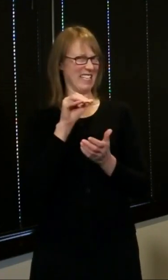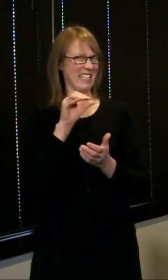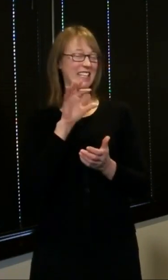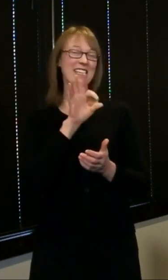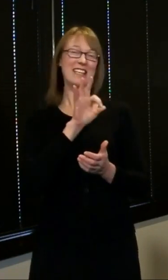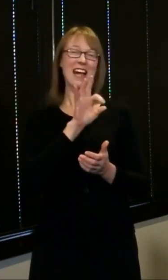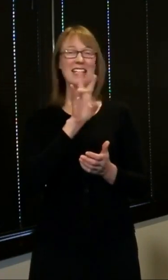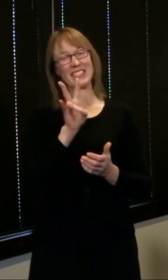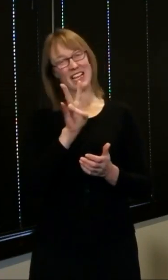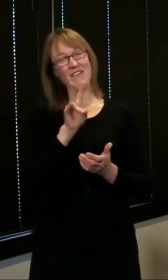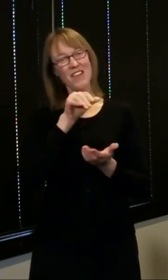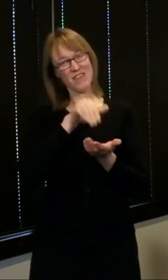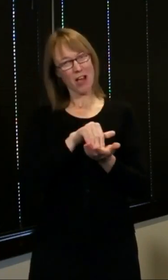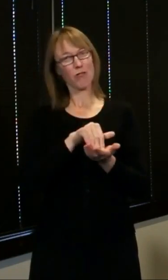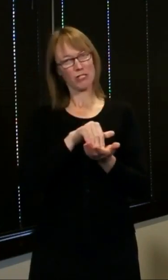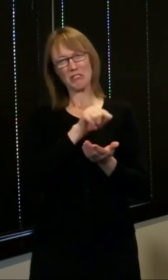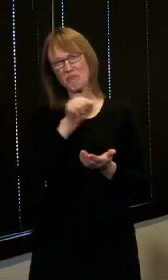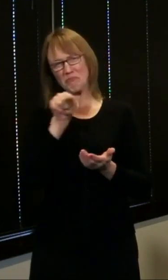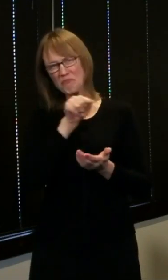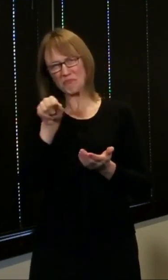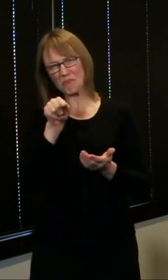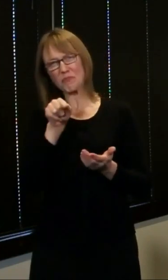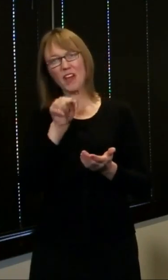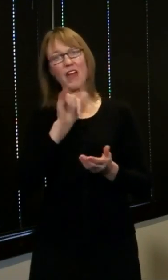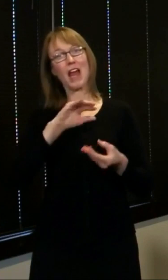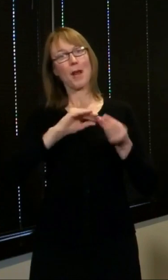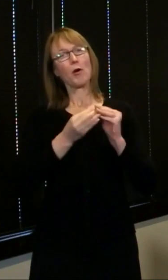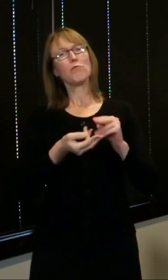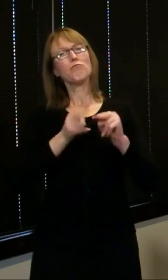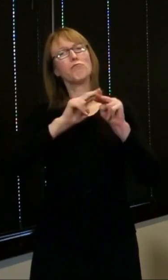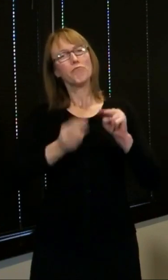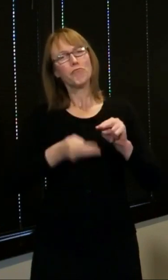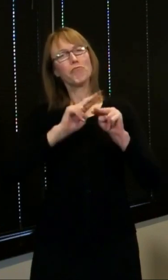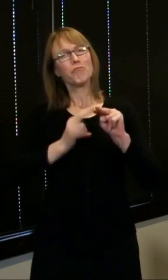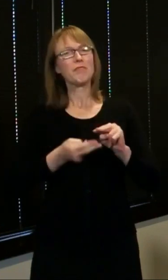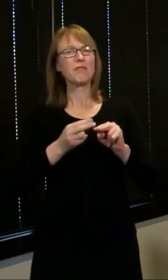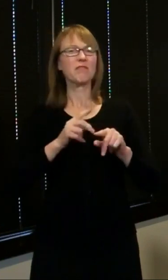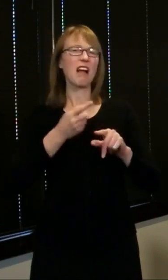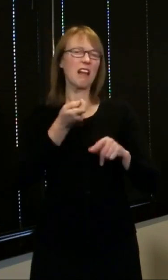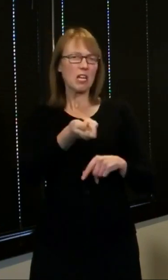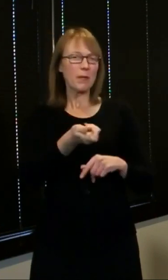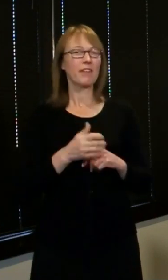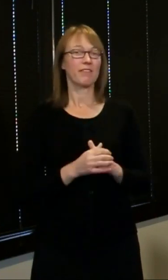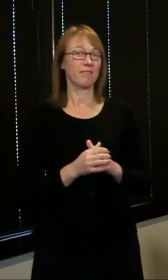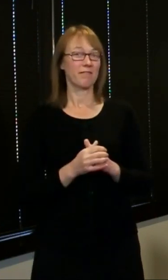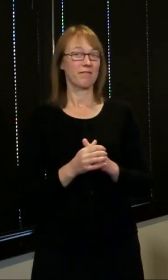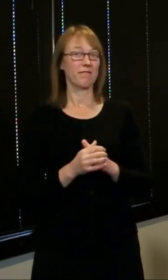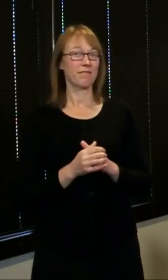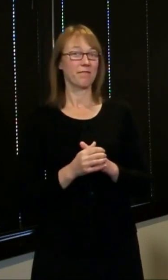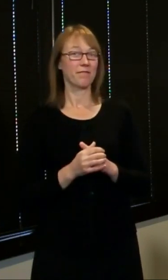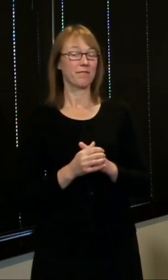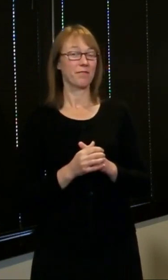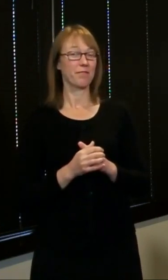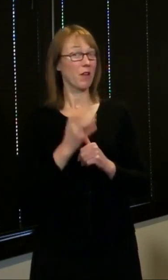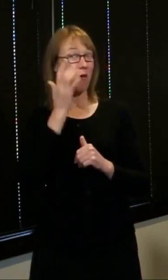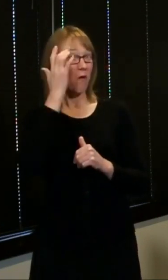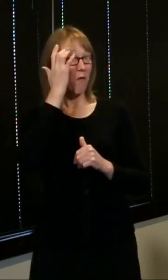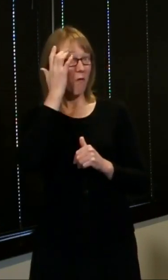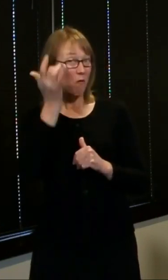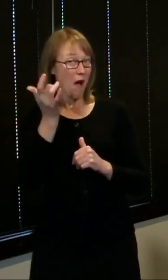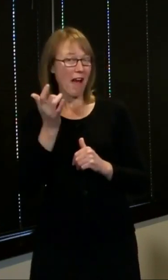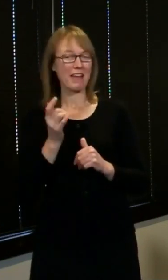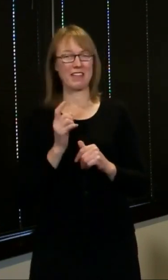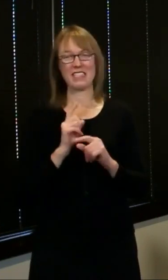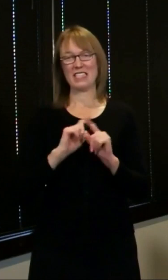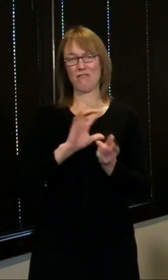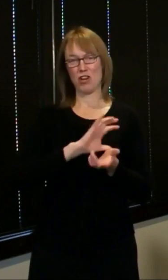97,525, and so that number fluctuates a little bit. And the reason for that is because of the different amounts of vaccine that are coming in from different avenues.